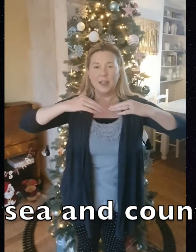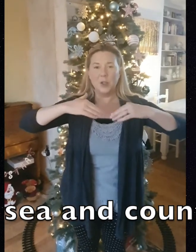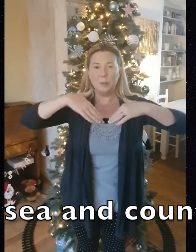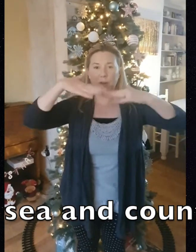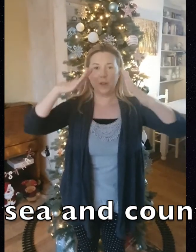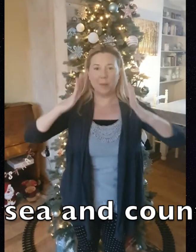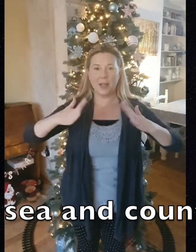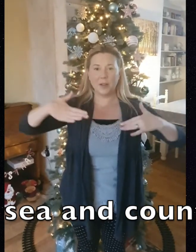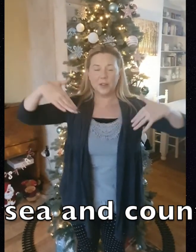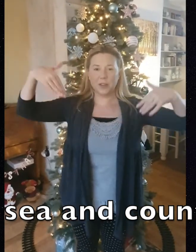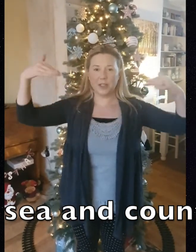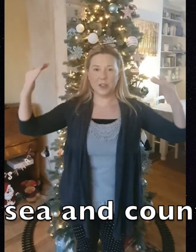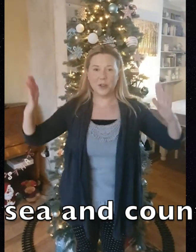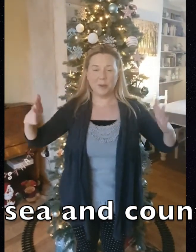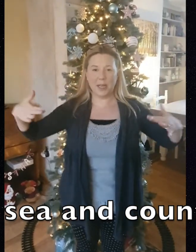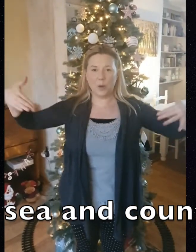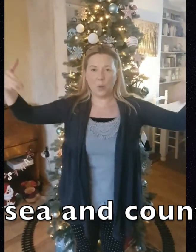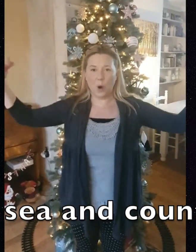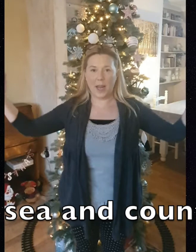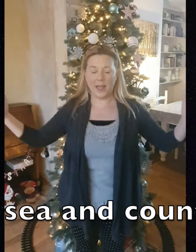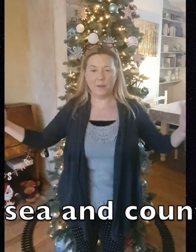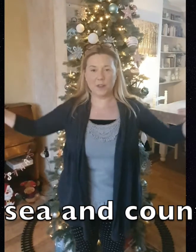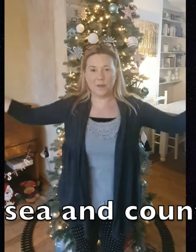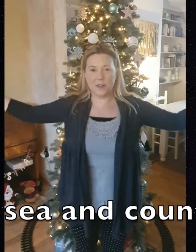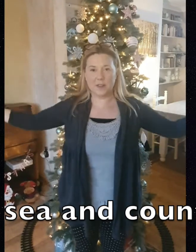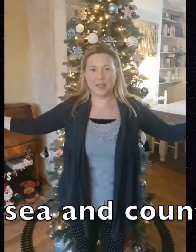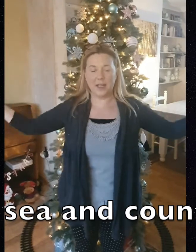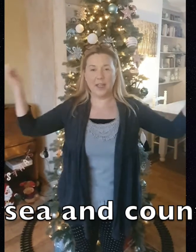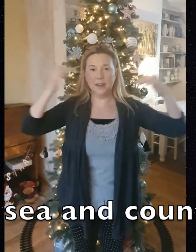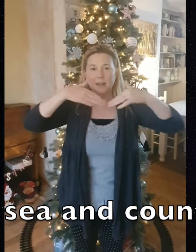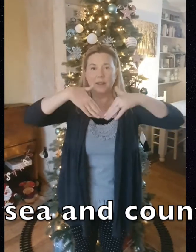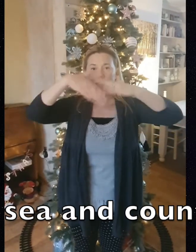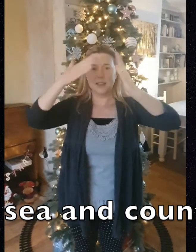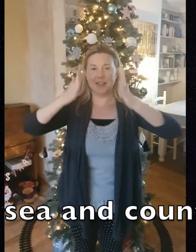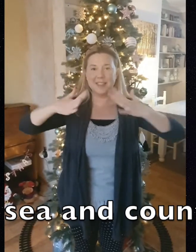you move them out as you make the waves of the sea. Sea.